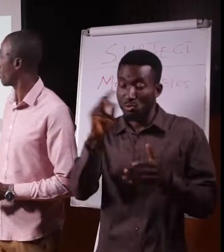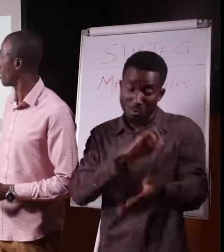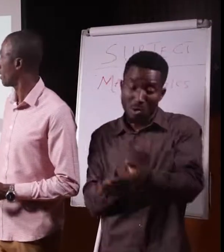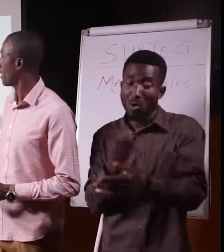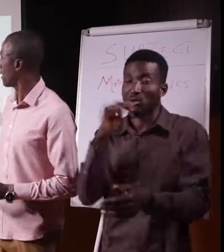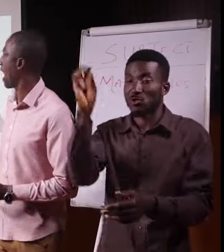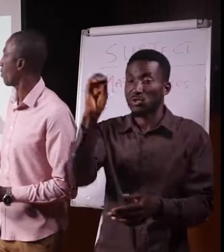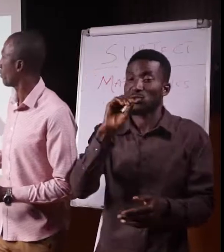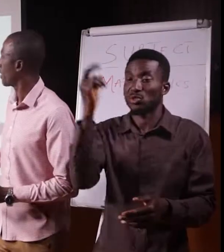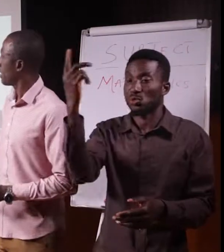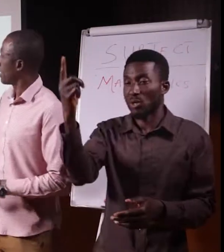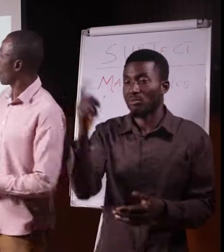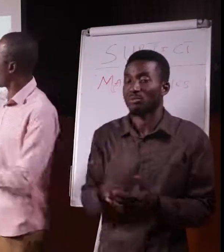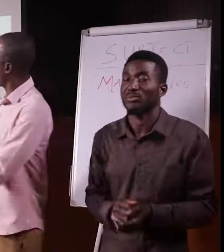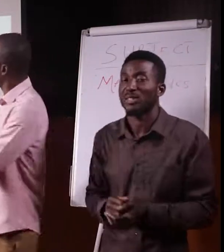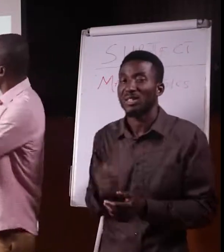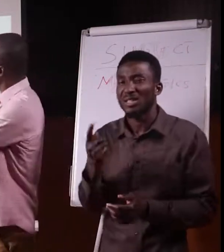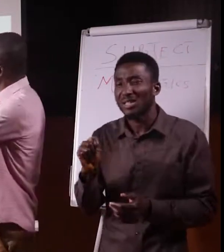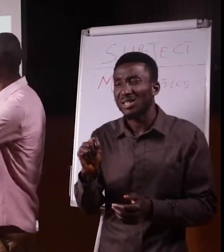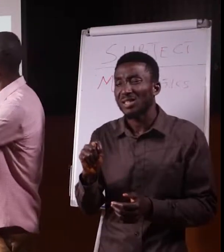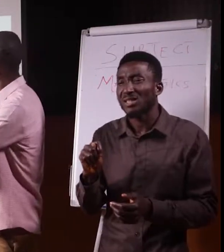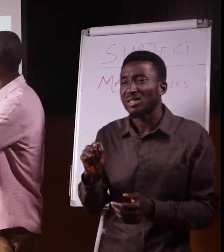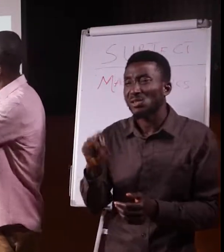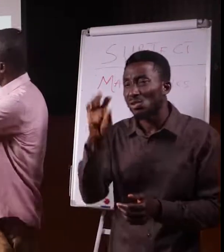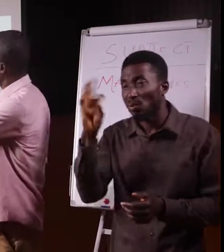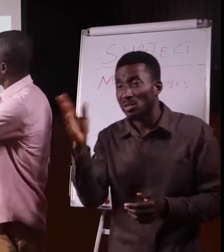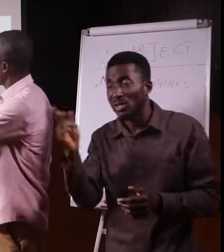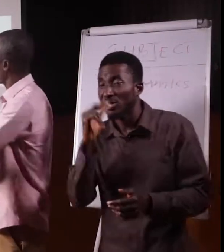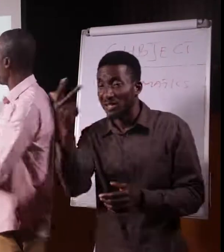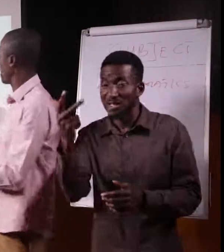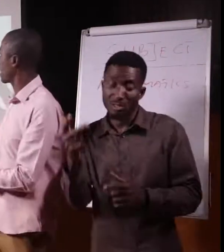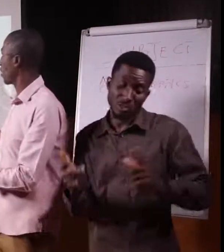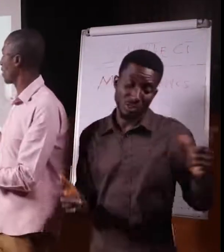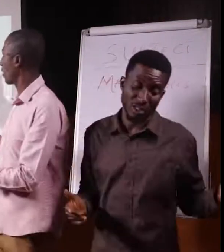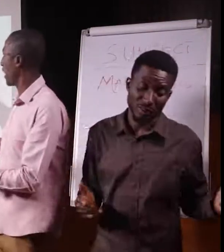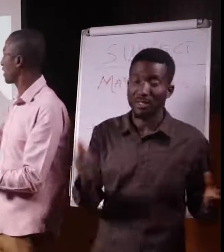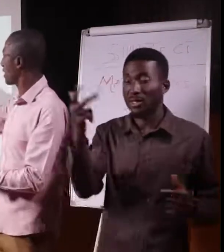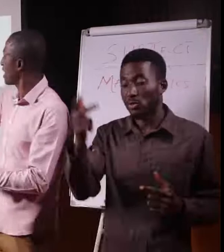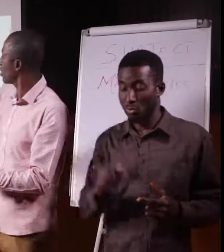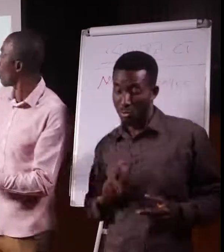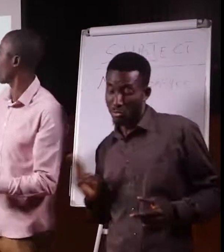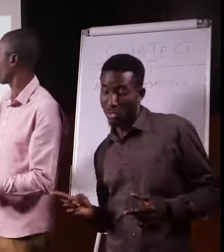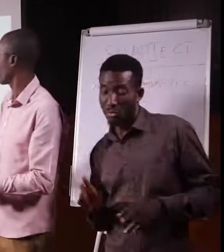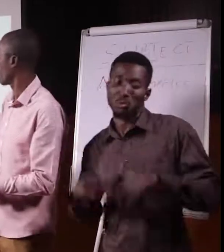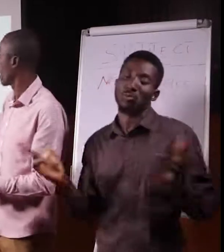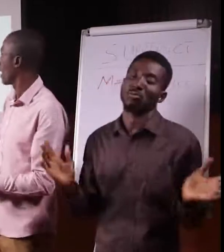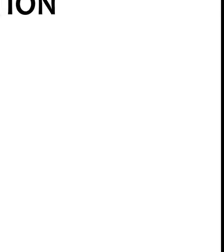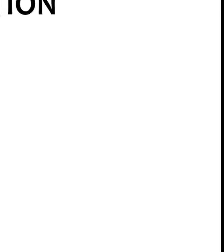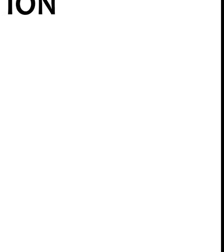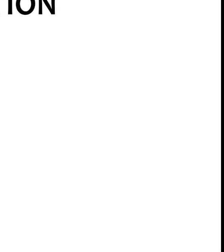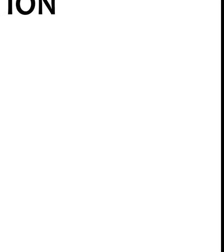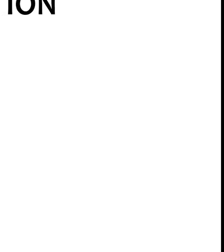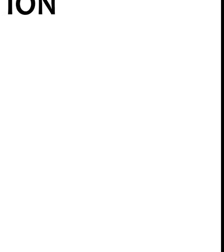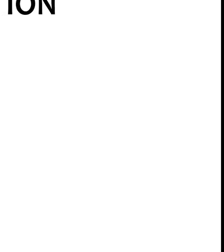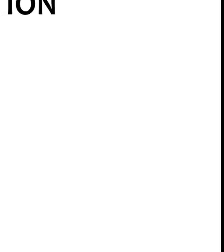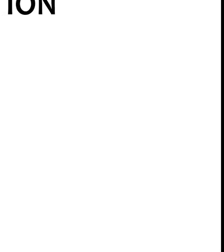1. Now, the common base is 3. 3 on the left and 3 on the right is gone. And